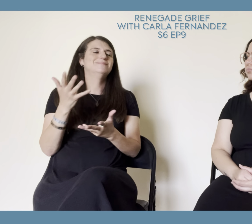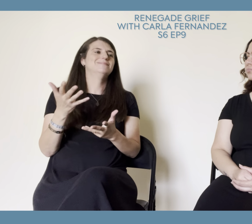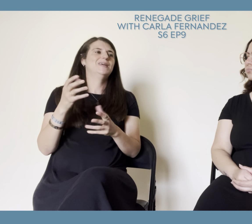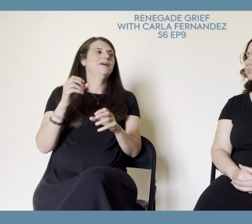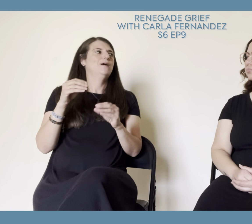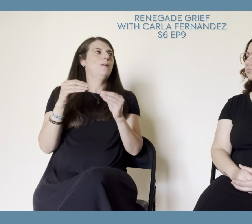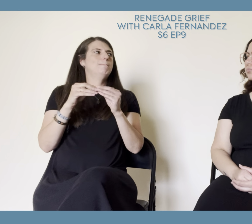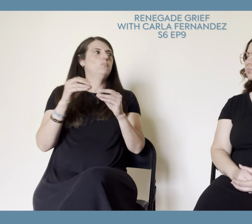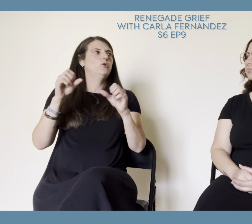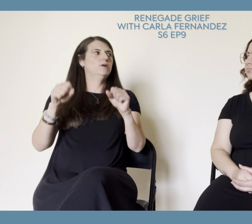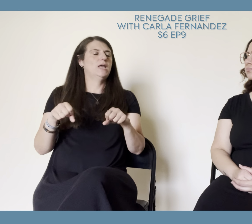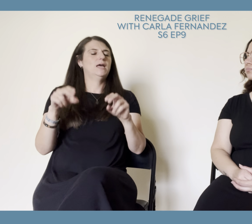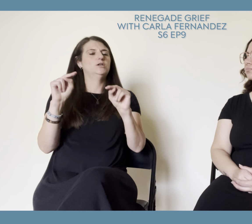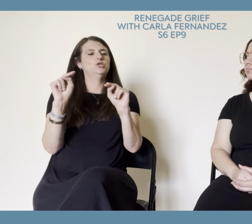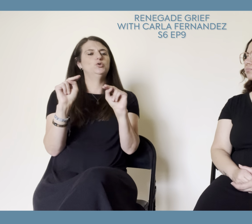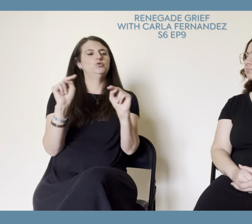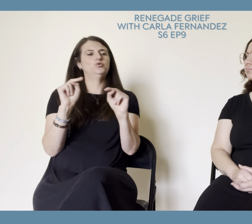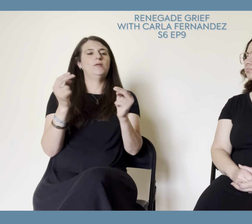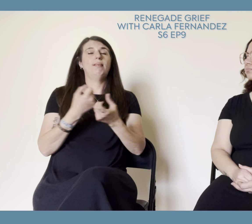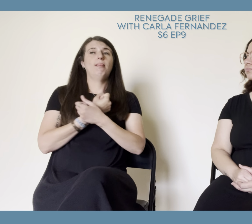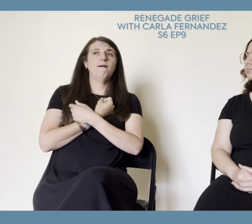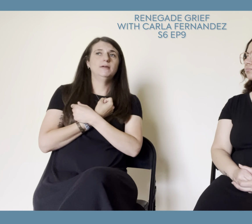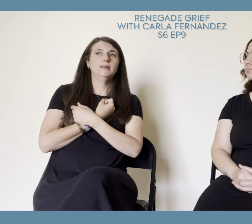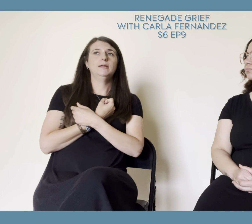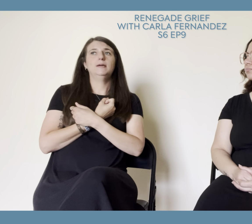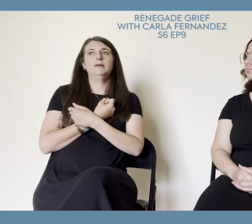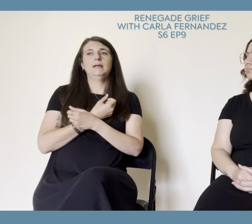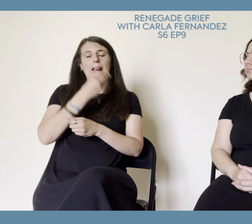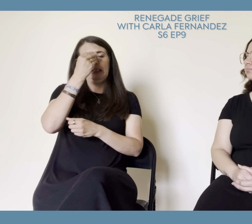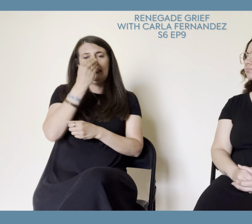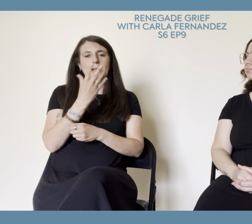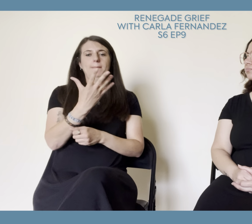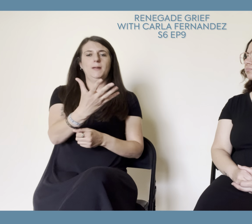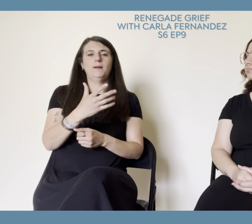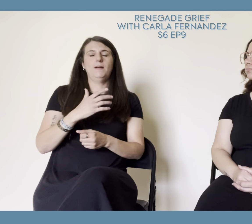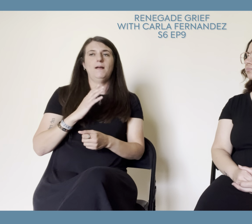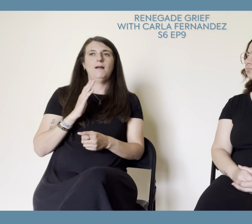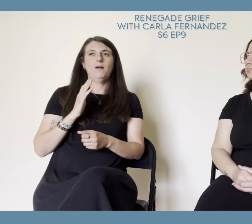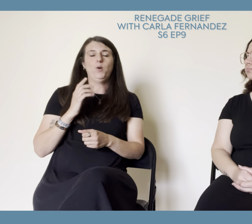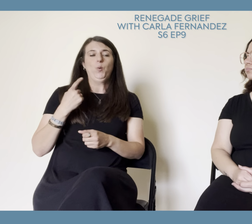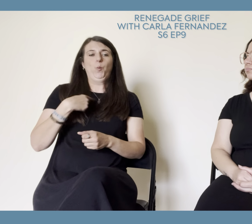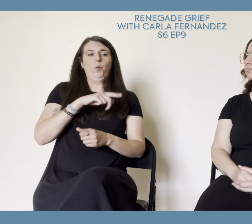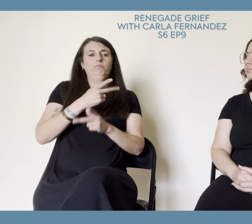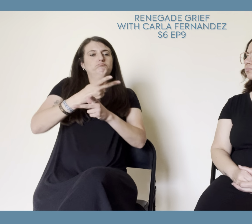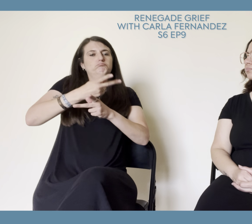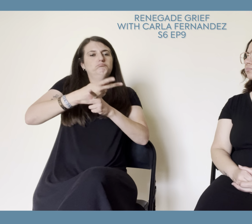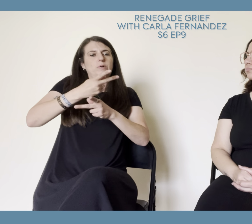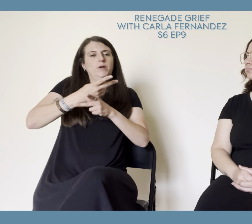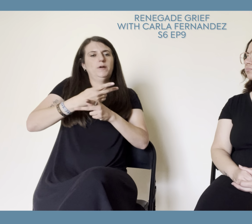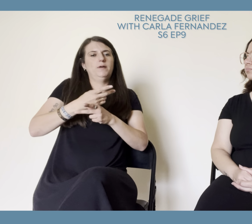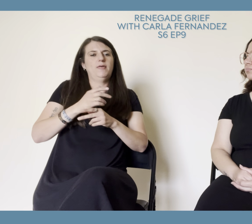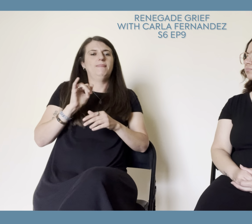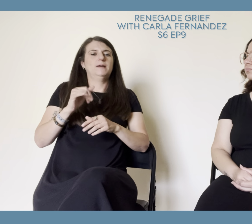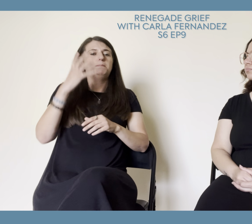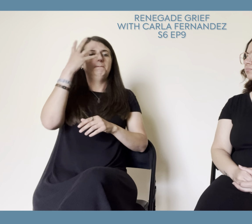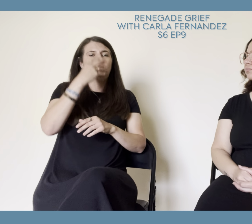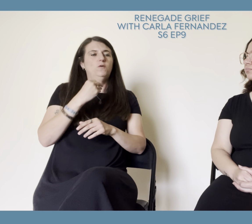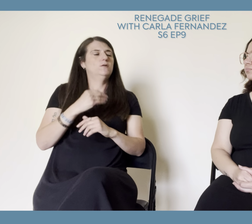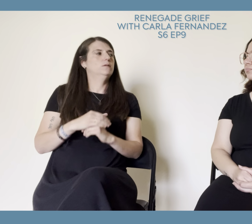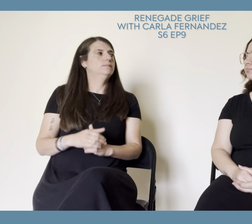like neutrally, lovingly let people know that like our eyes are on them, can do so much beautiful things. I love it when people